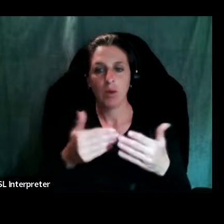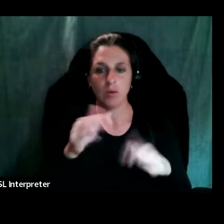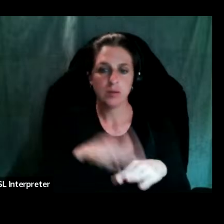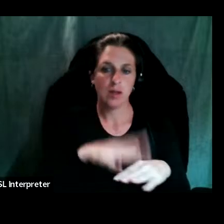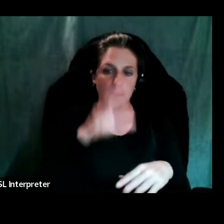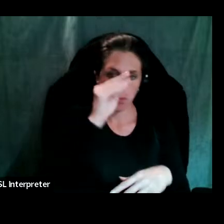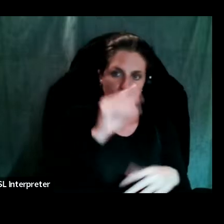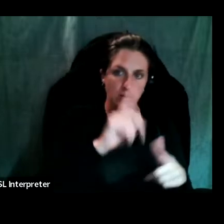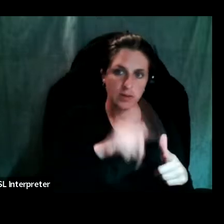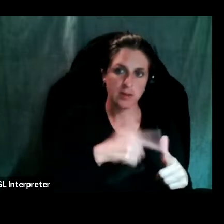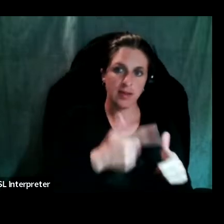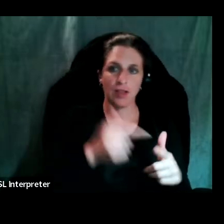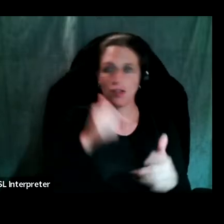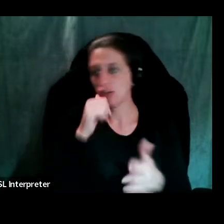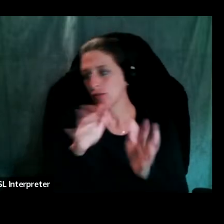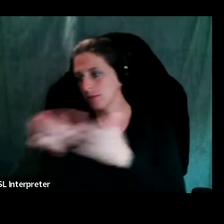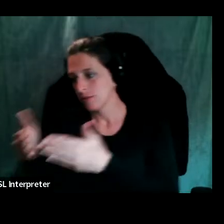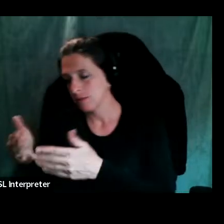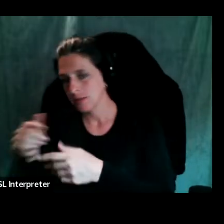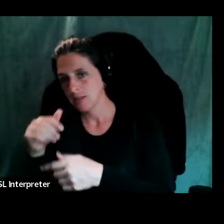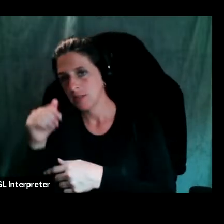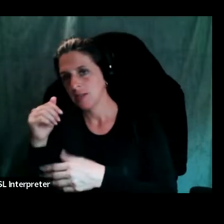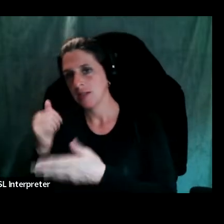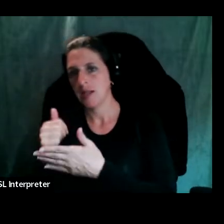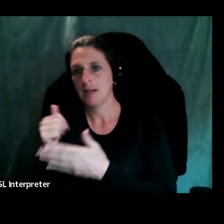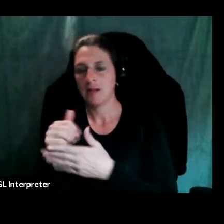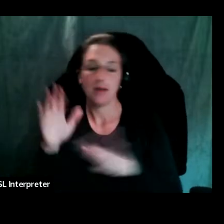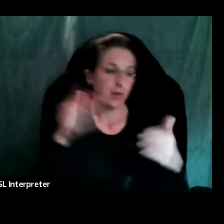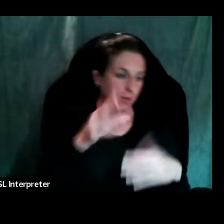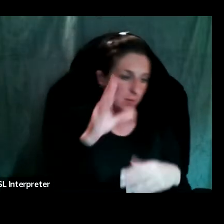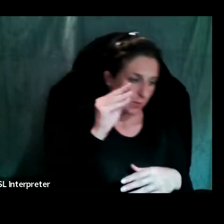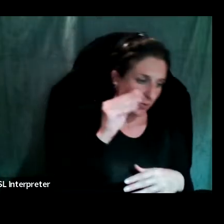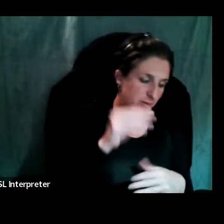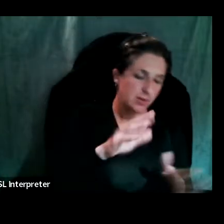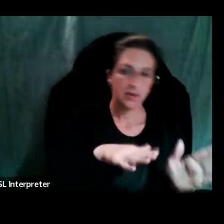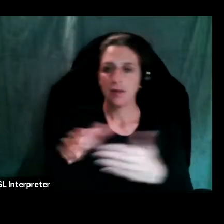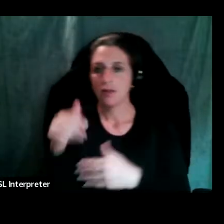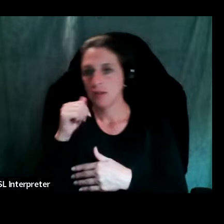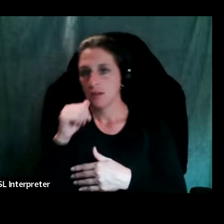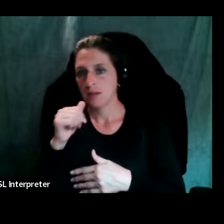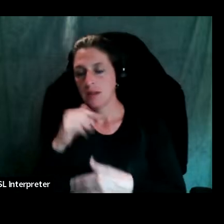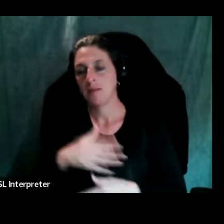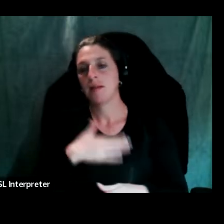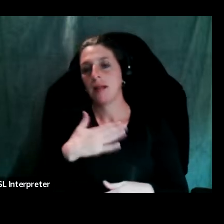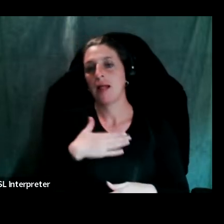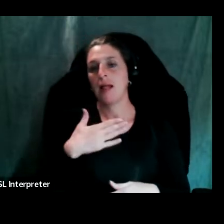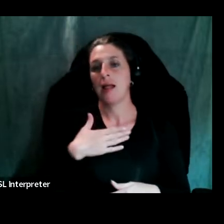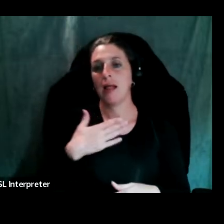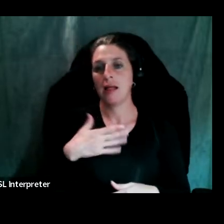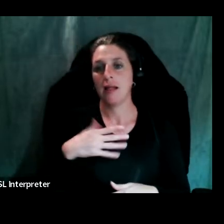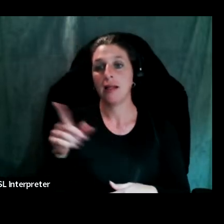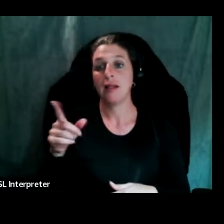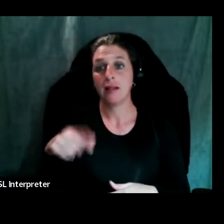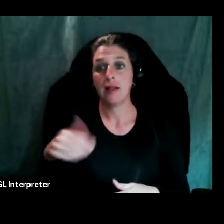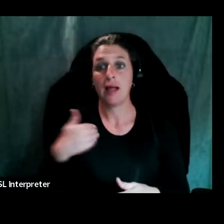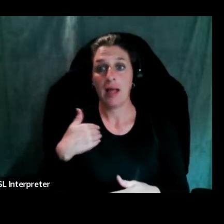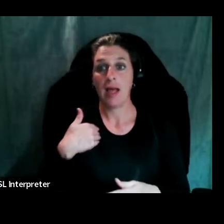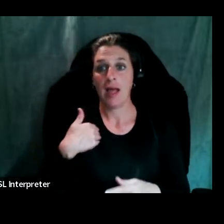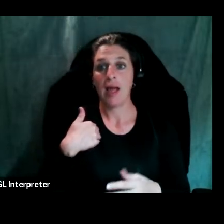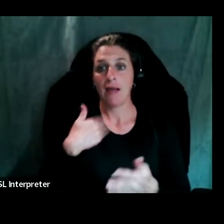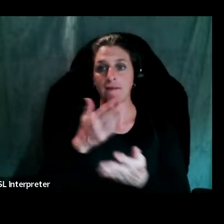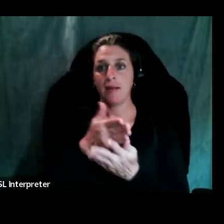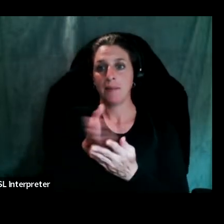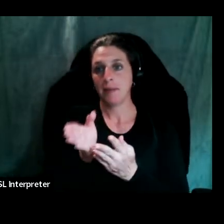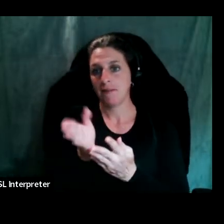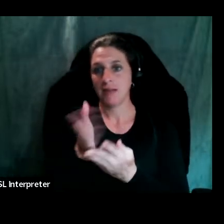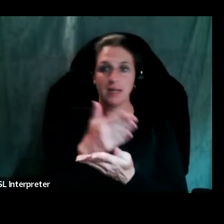then the girls need help, we focus a lot on the girls and the boys need help, so it's I'm glad that there is a pivoting, there